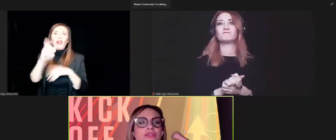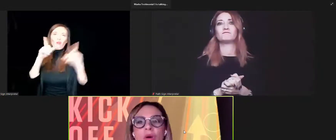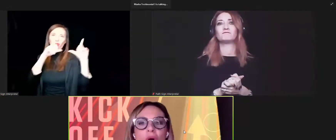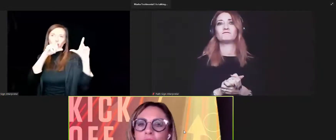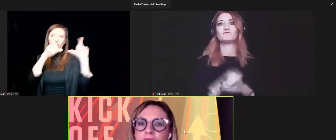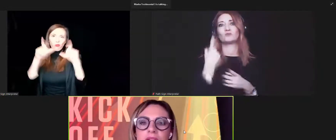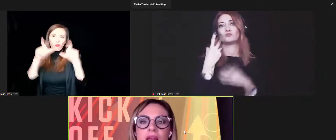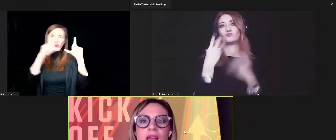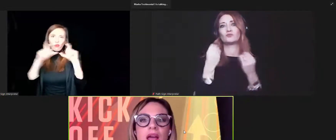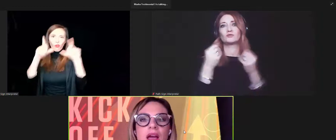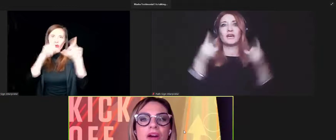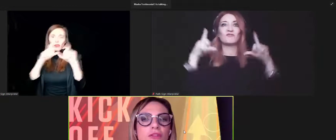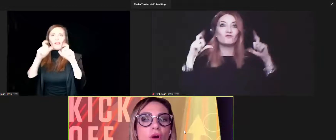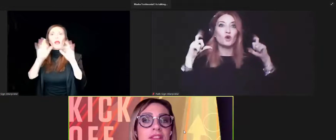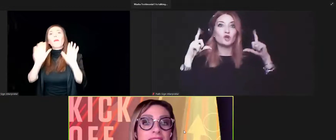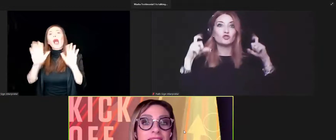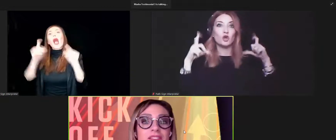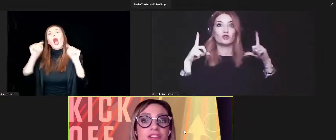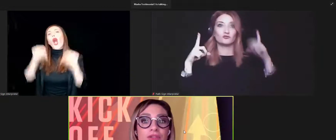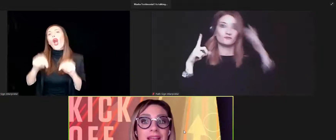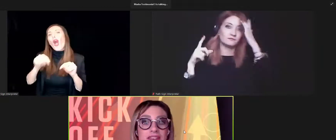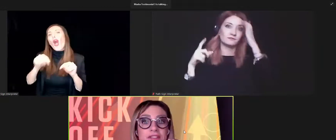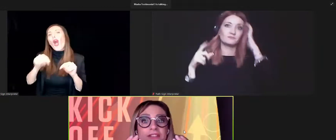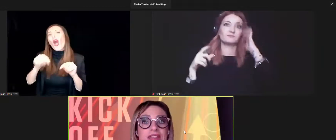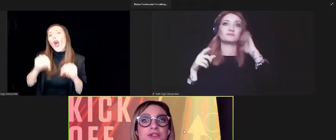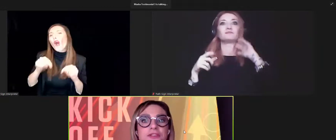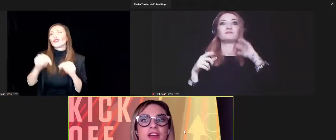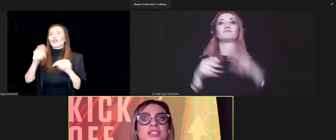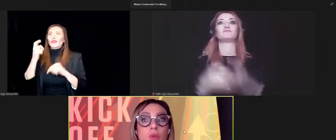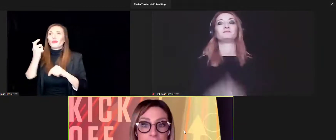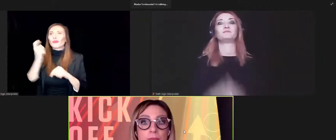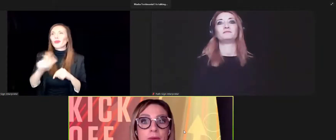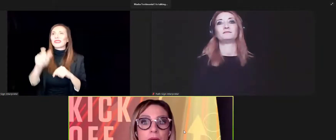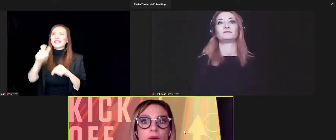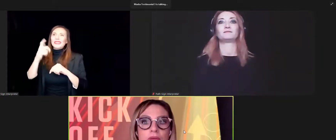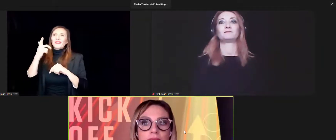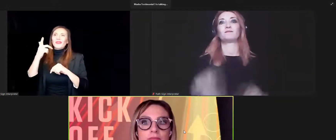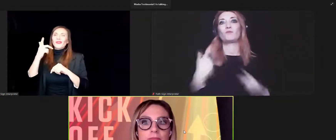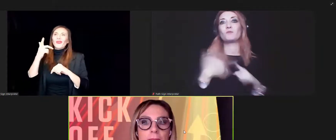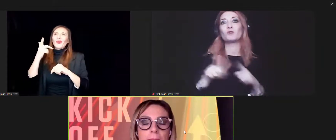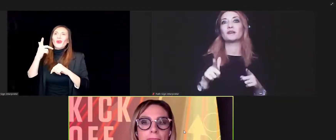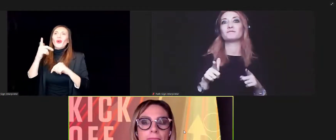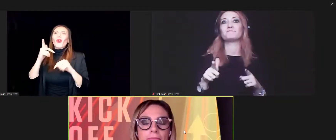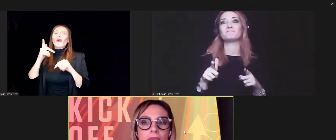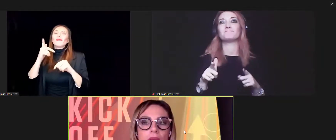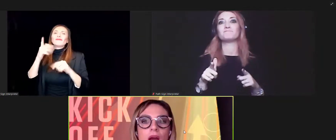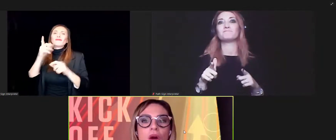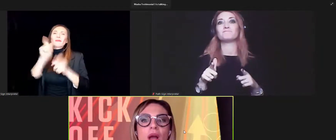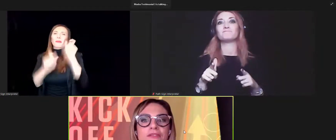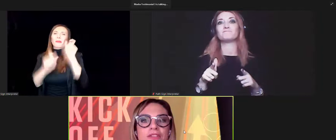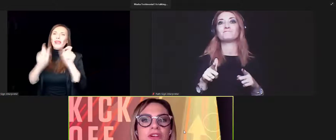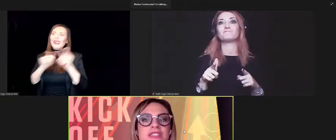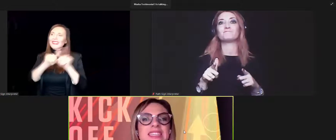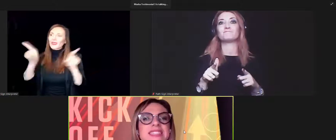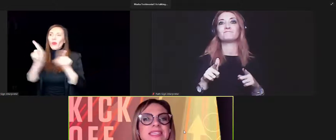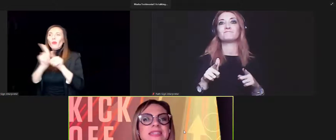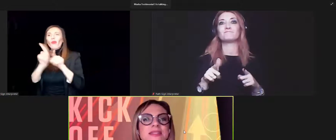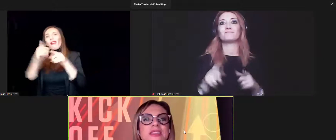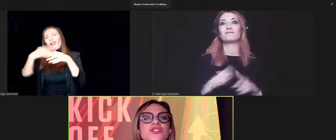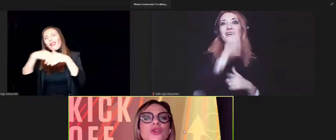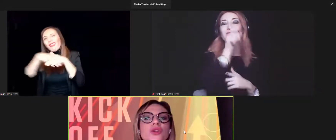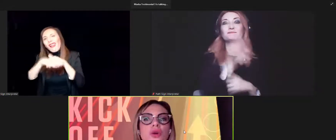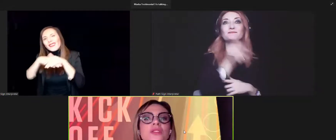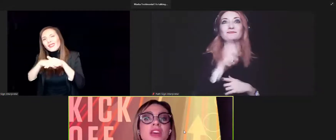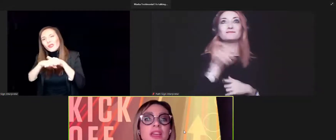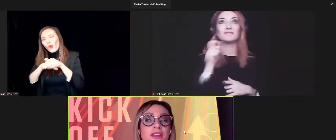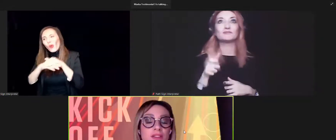of a phone, avoiding interacting face-to-face with the people. However, they still